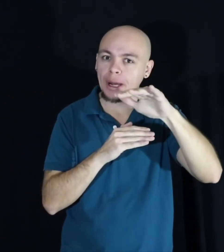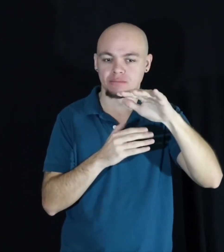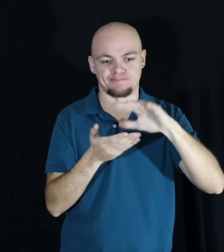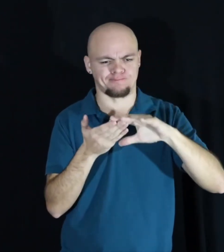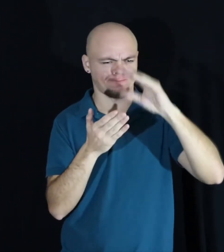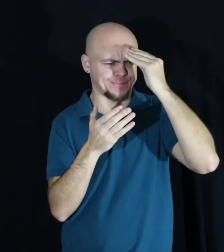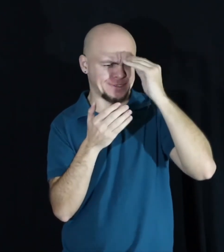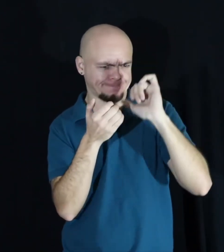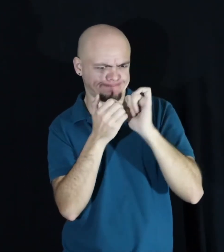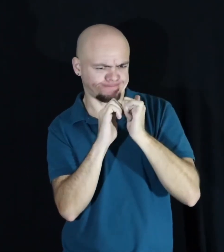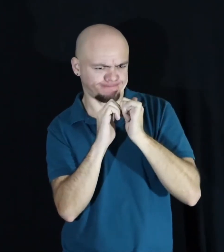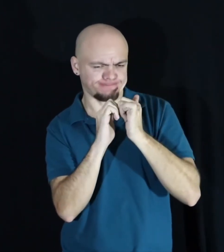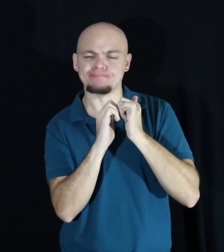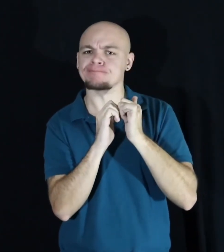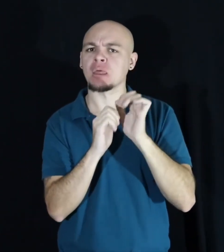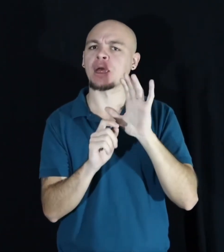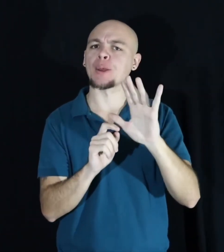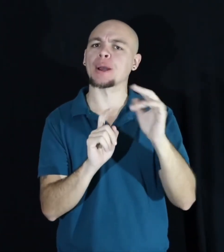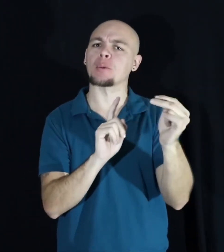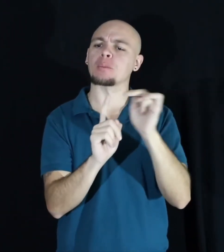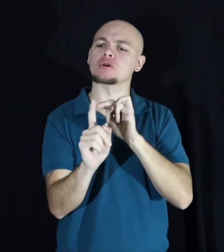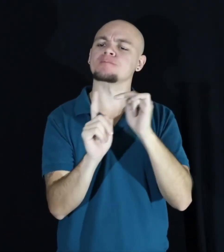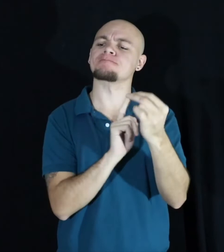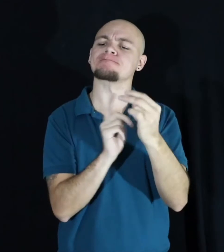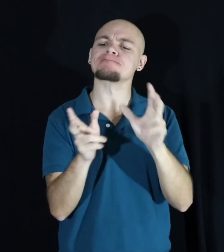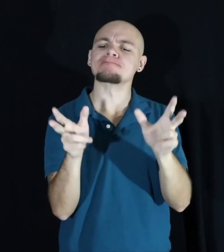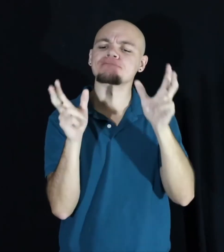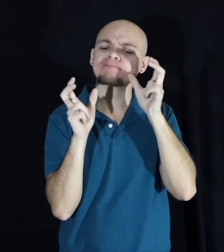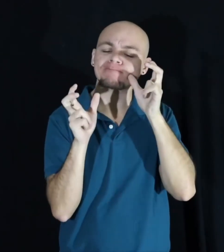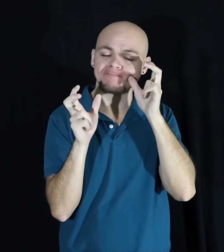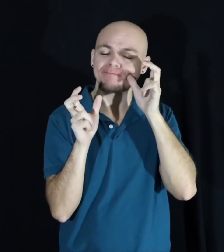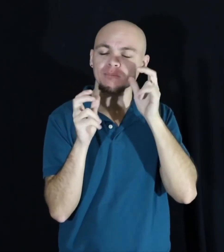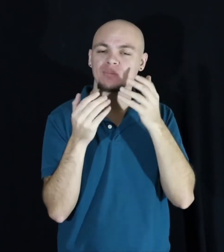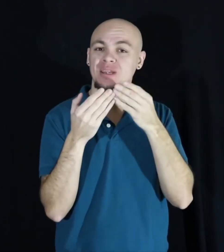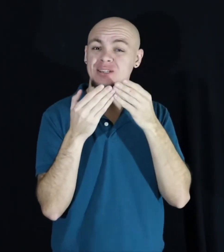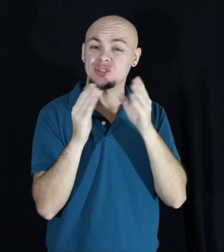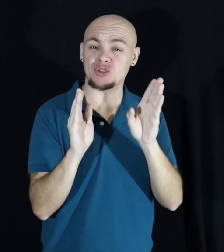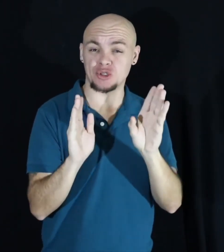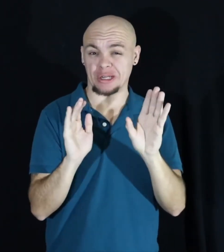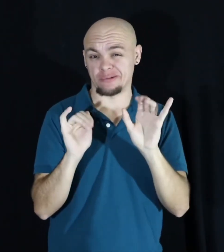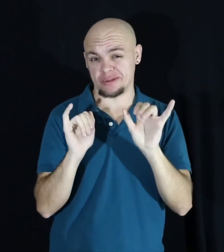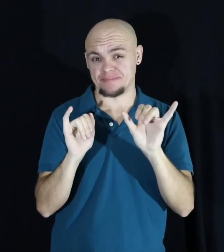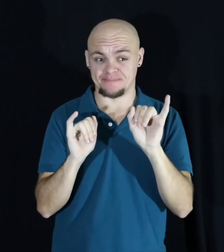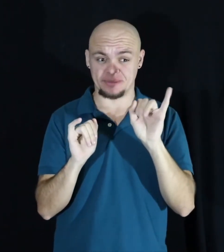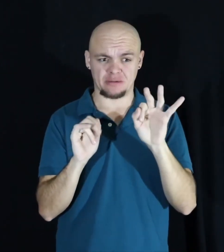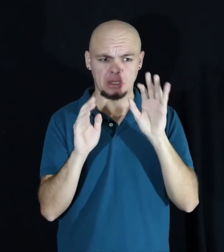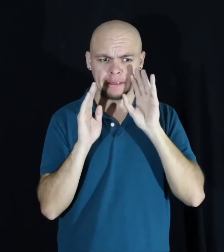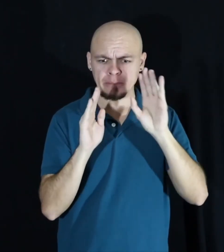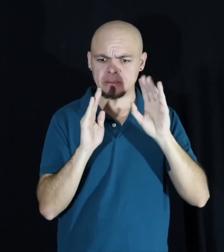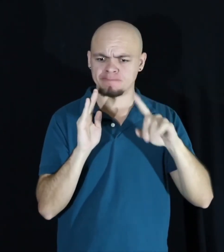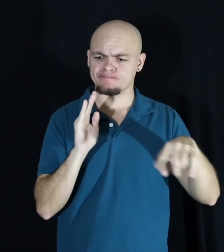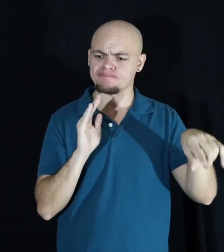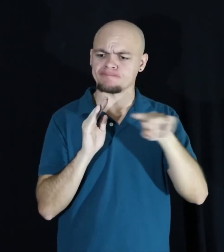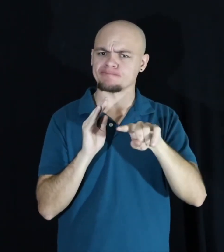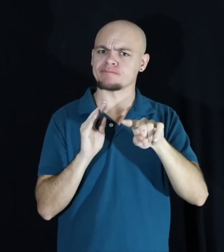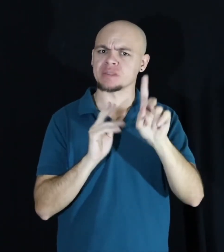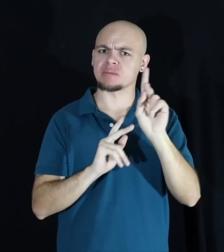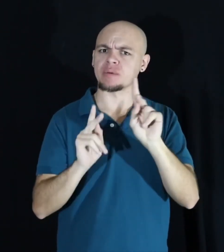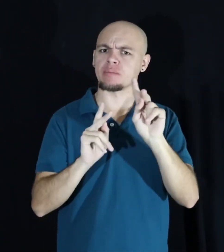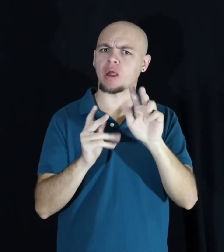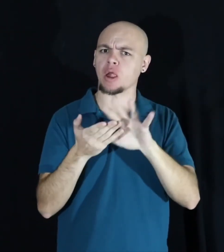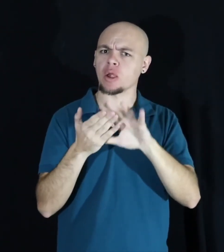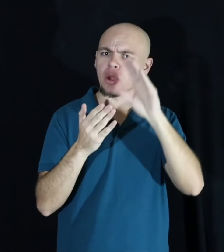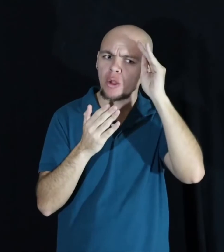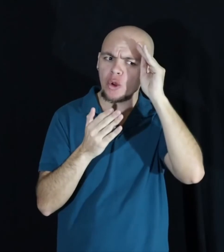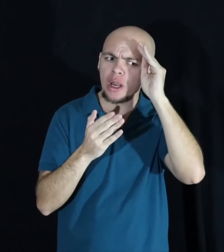it's really valuable to hear their perspective. And in general, I think we can learn so much more if we start to pay attention to how people around us are learning